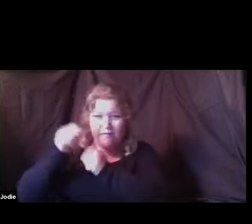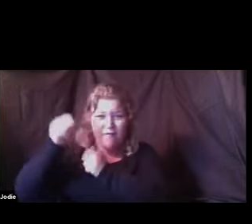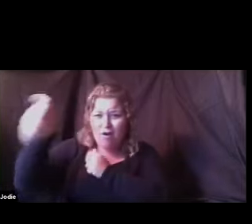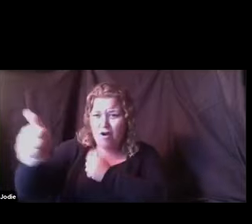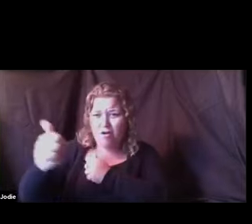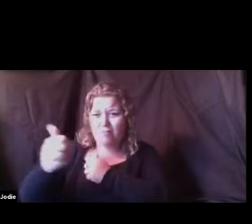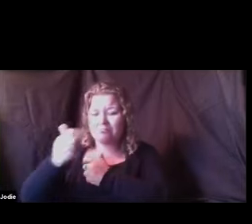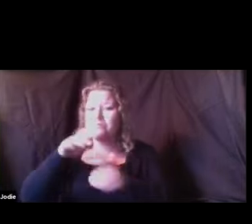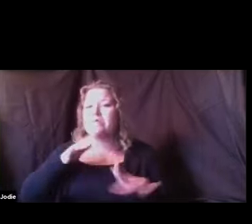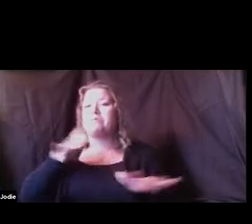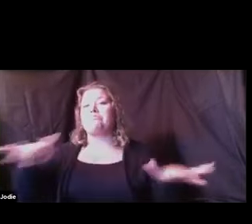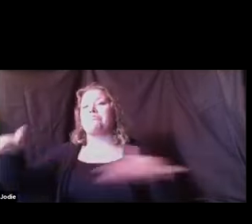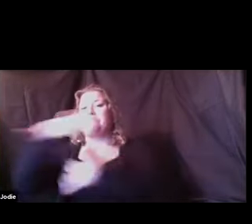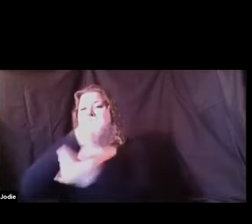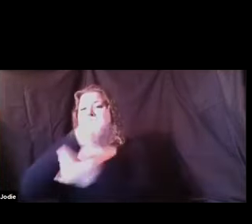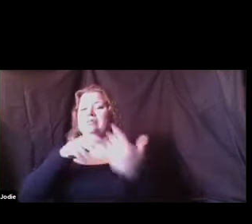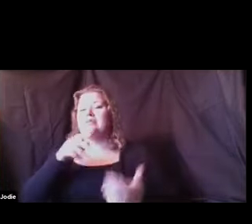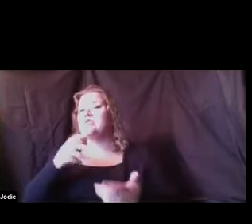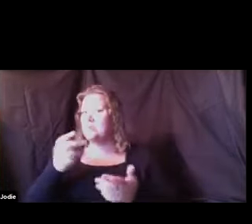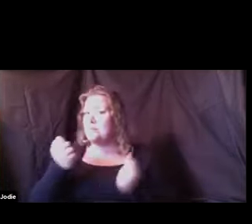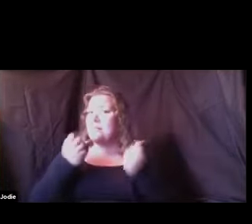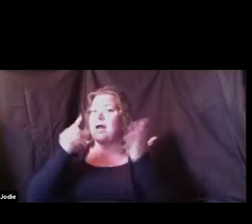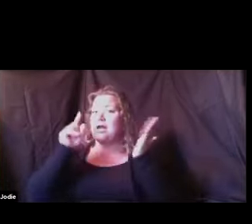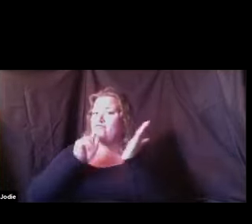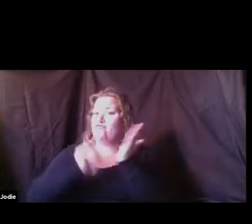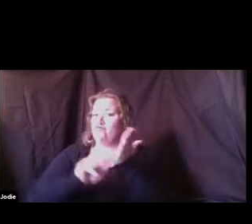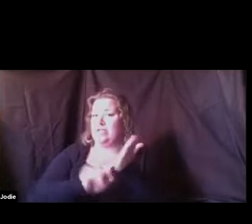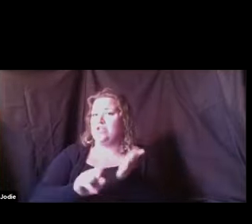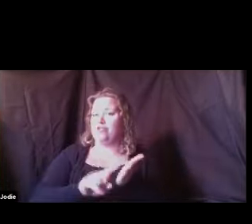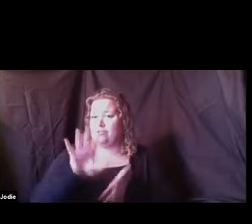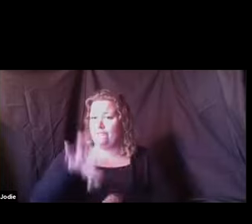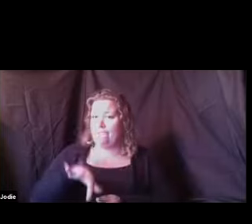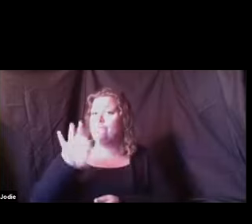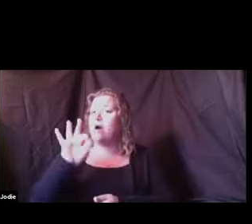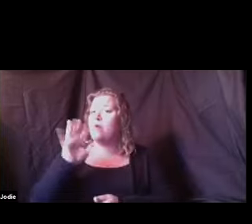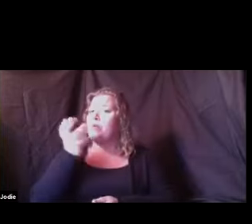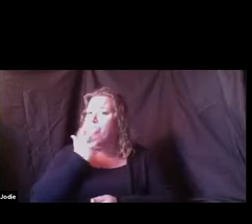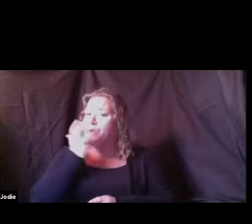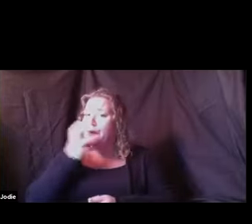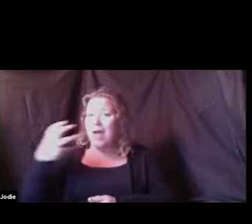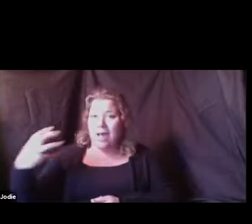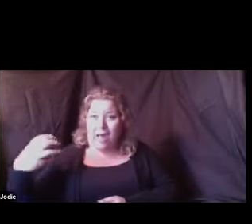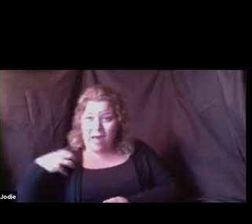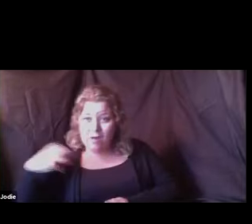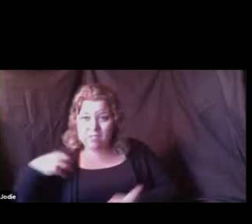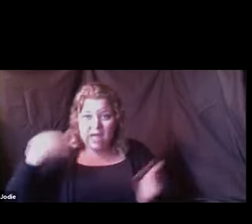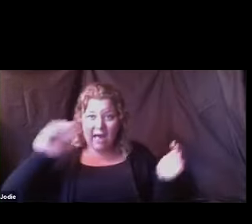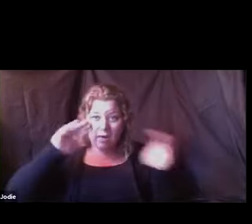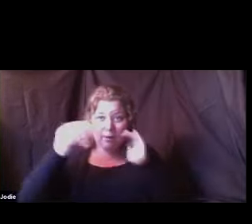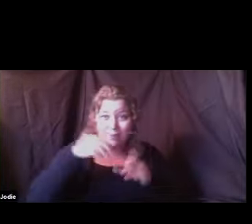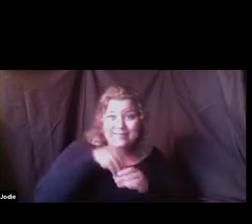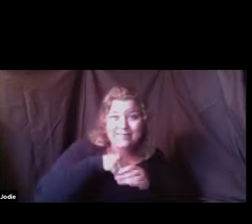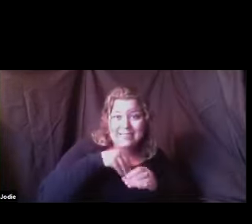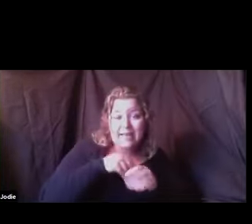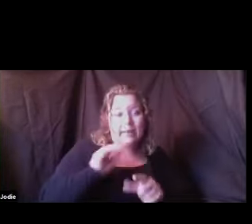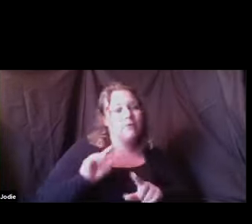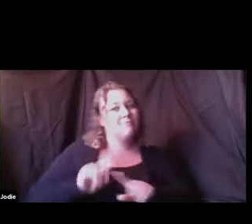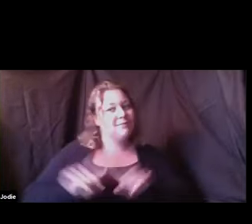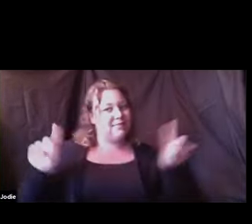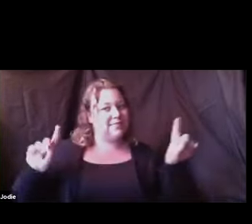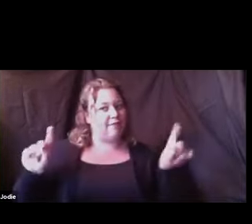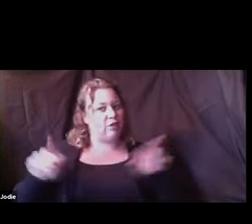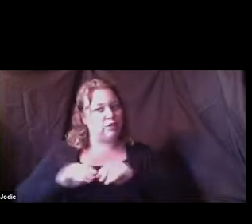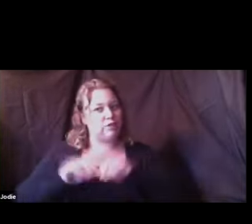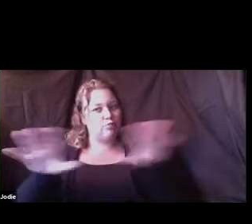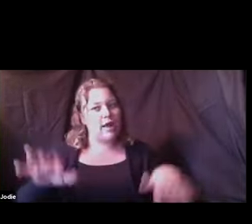a lot of research about the discrepancy between indoors and outdoors when it comes to disease and this